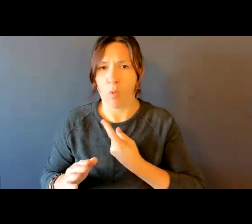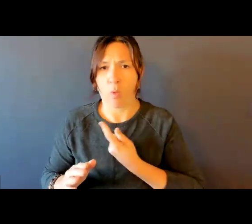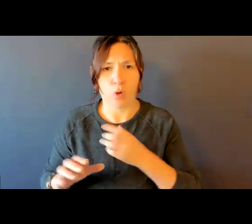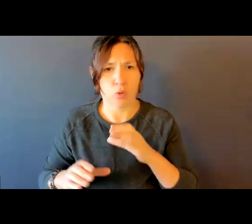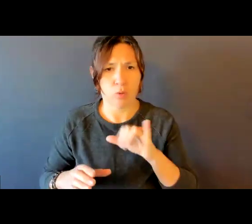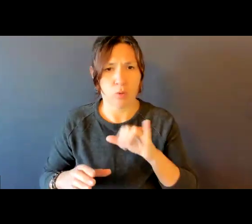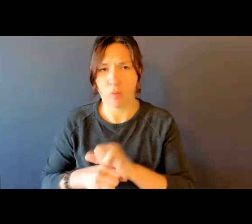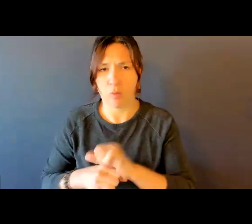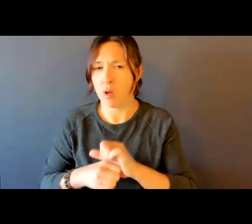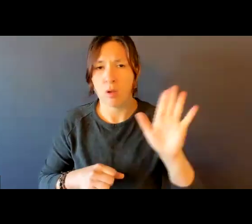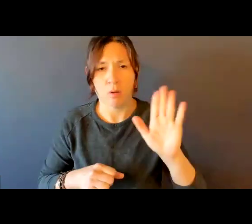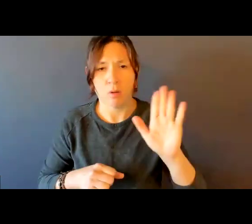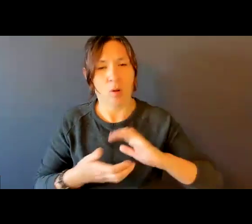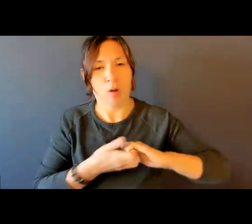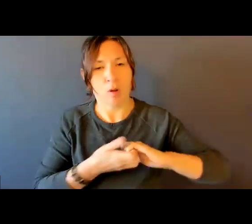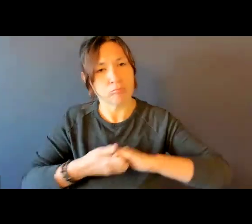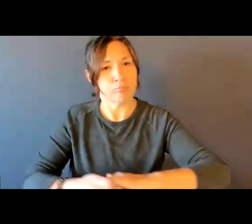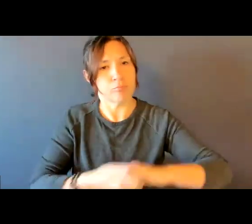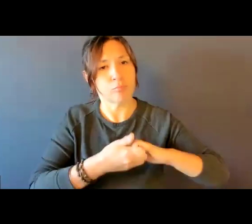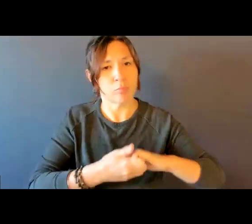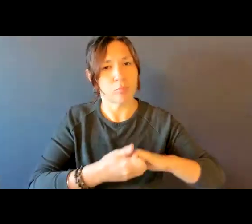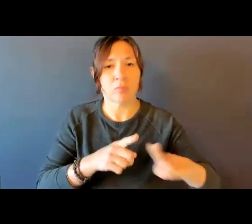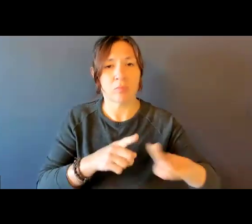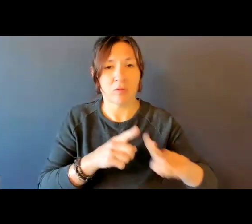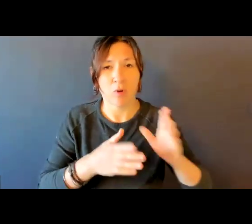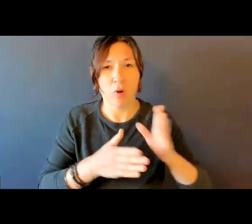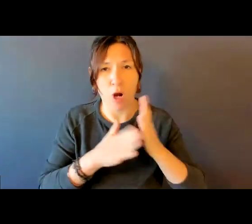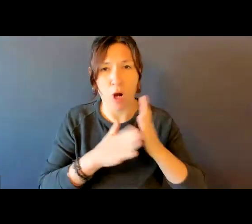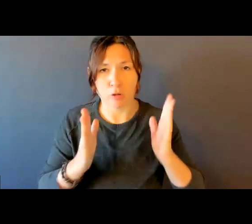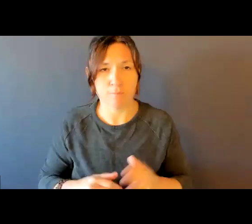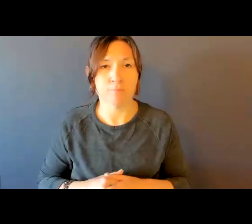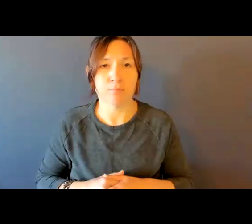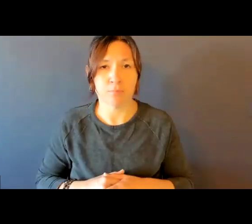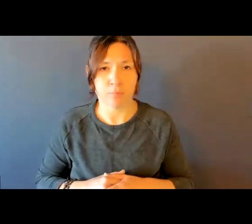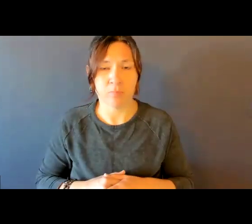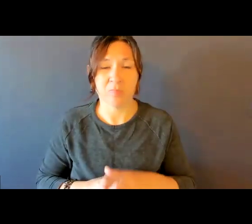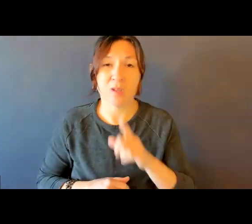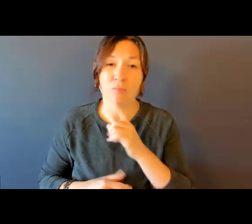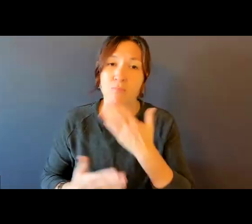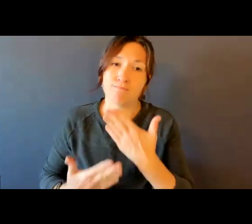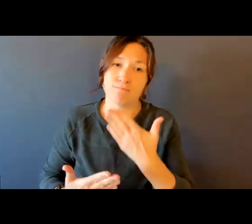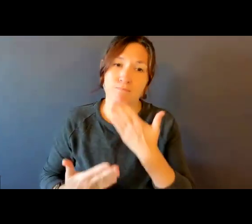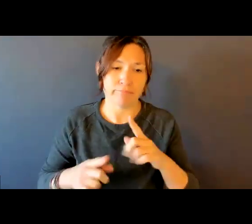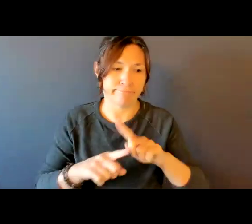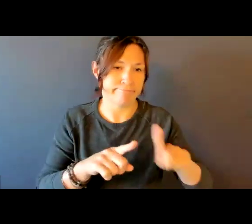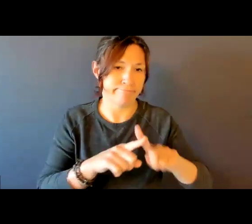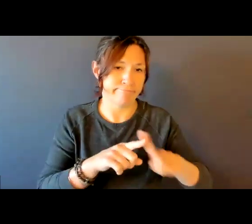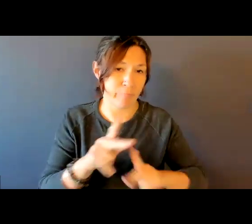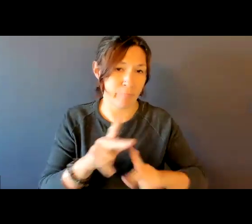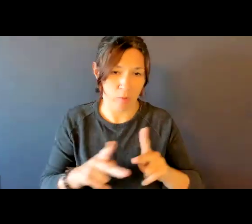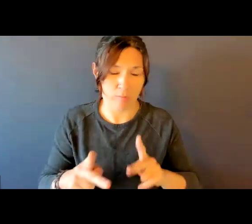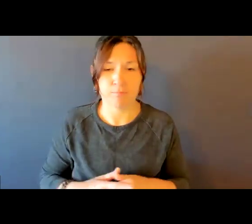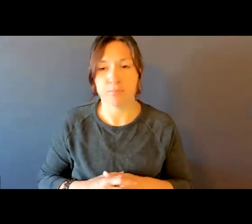been done in collaboration with many partners and supports. And we are greatly appreciative to all those people who have helped.